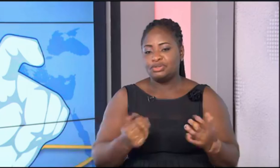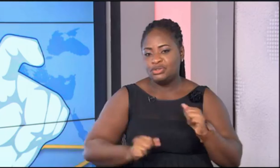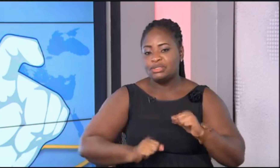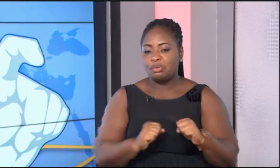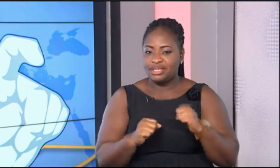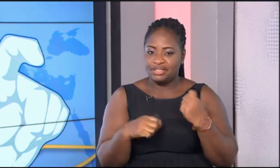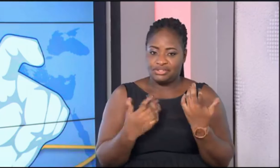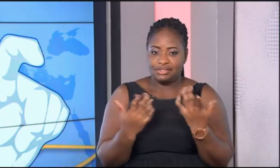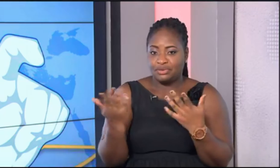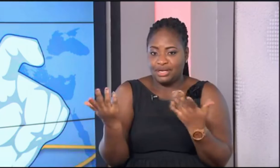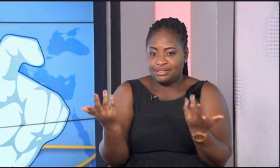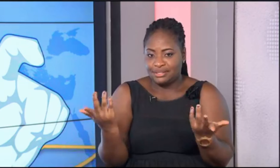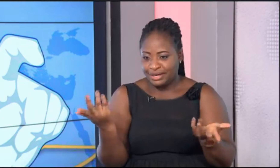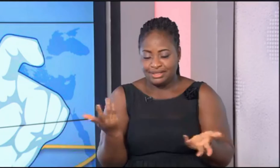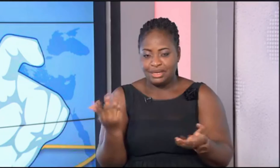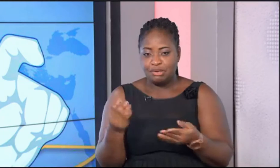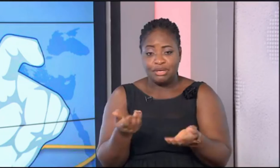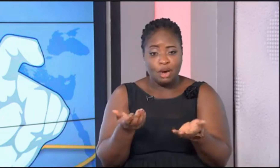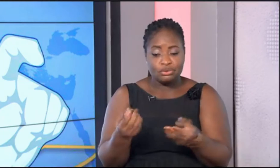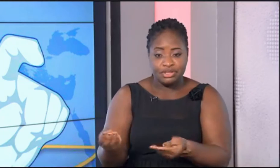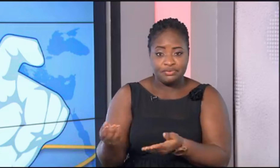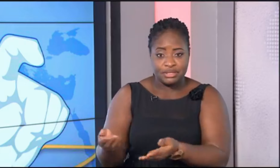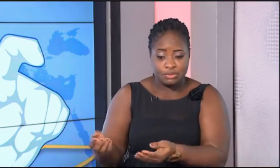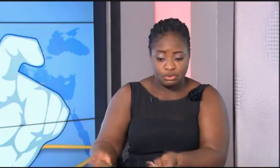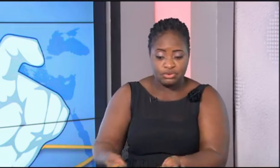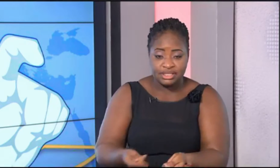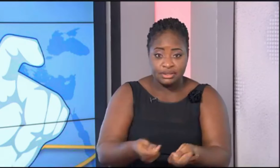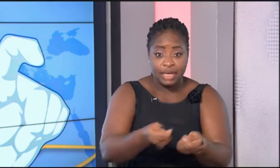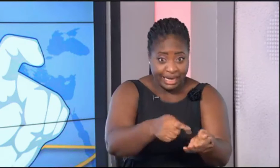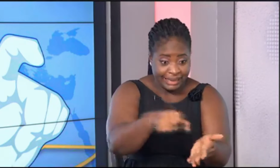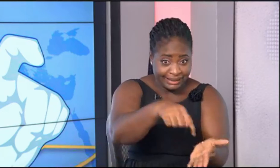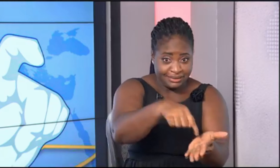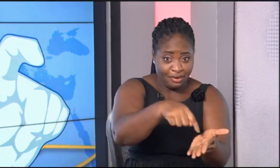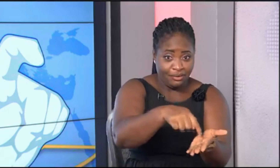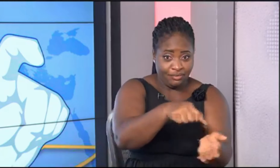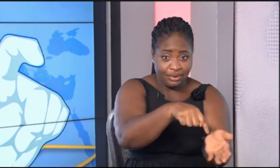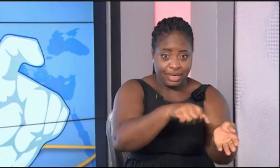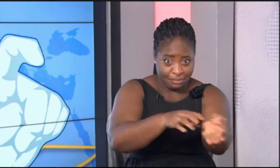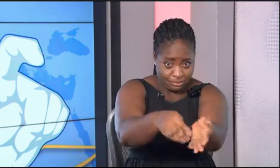then you use the body gestures. If you can sign, maybe I want to give you something, so you just do.